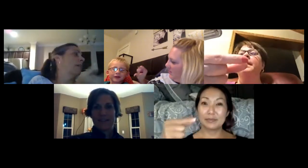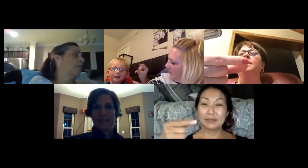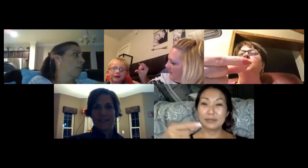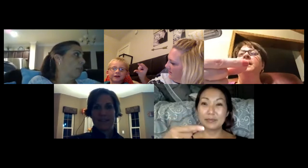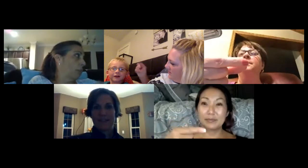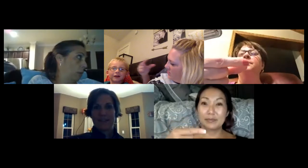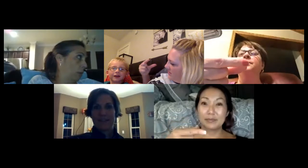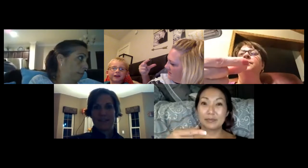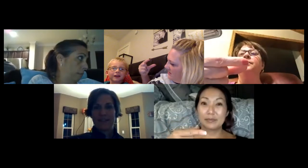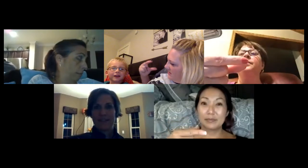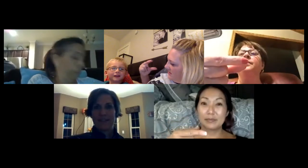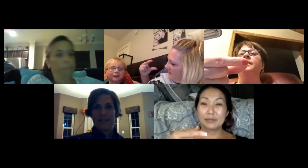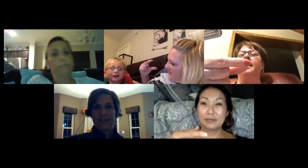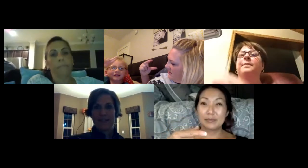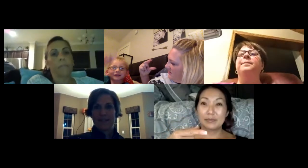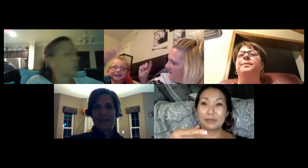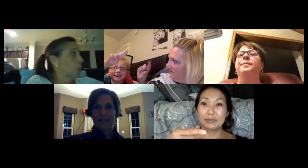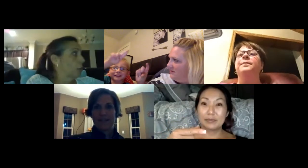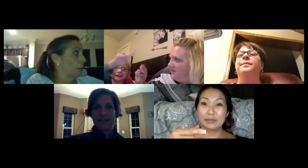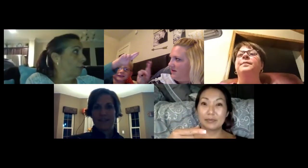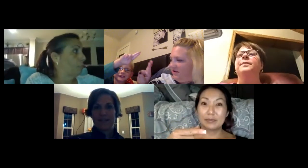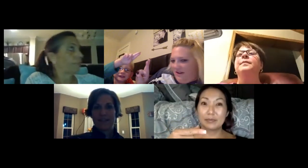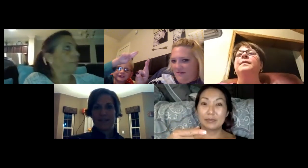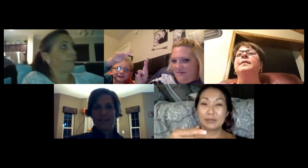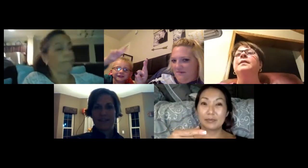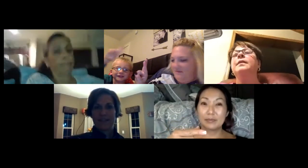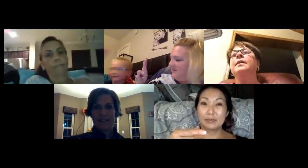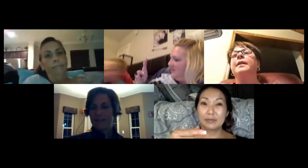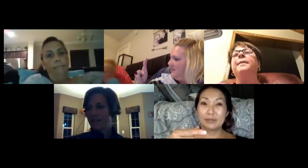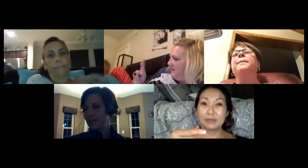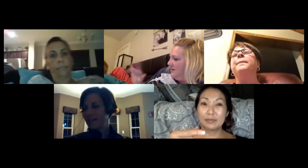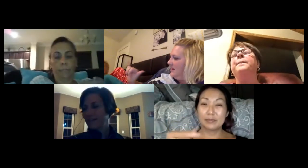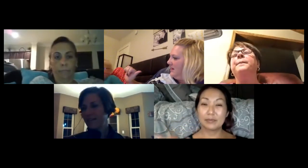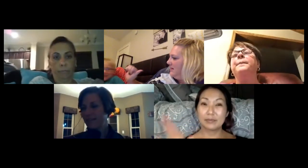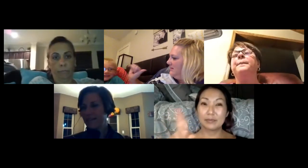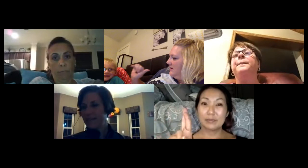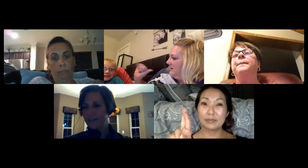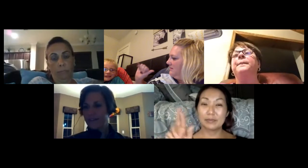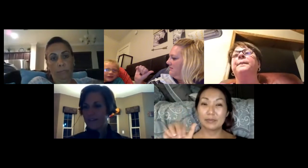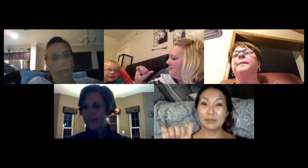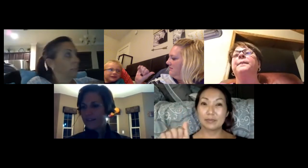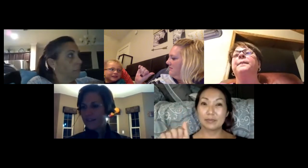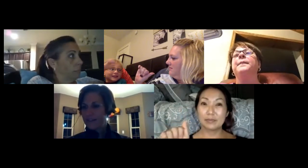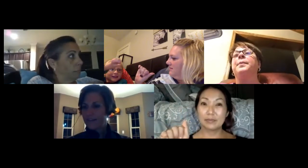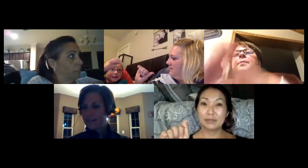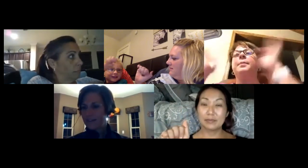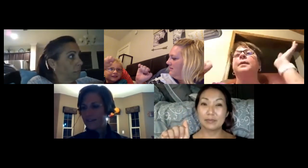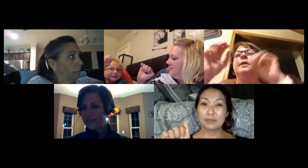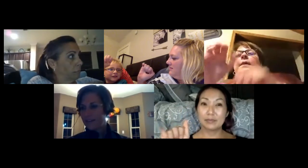it? G. And then Yep. like this. R. Yep. Yep. And then A is like, So it's And A